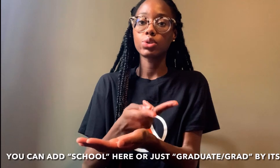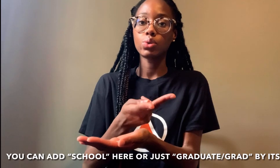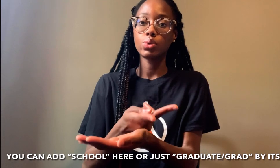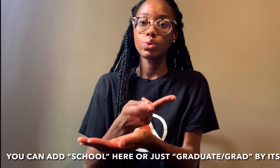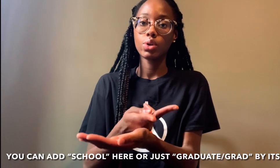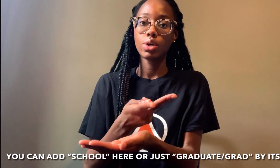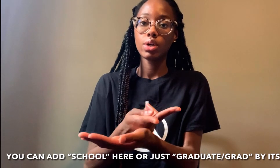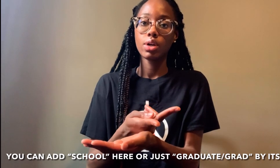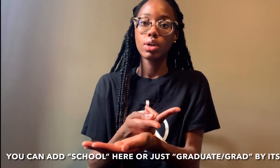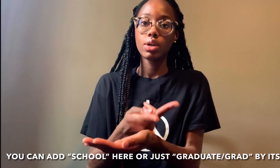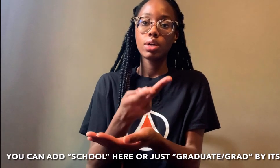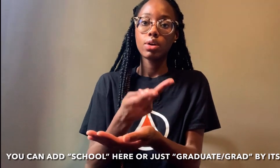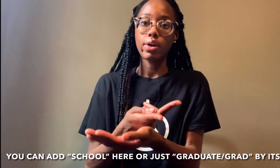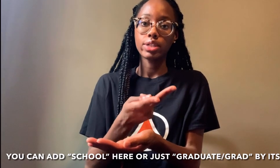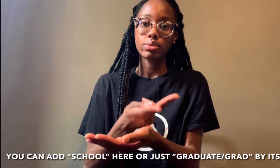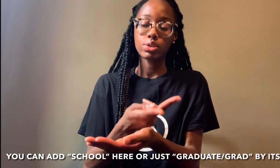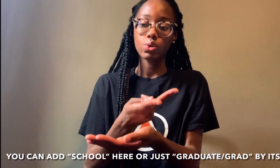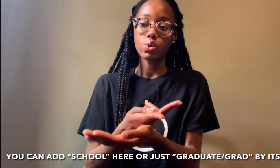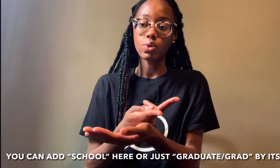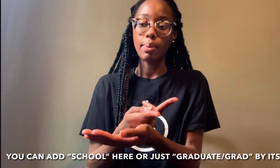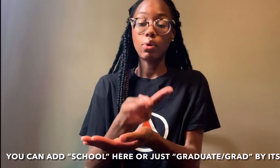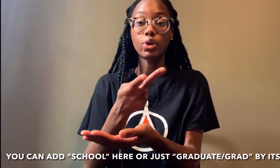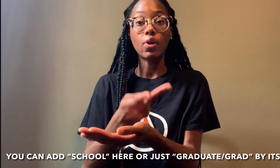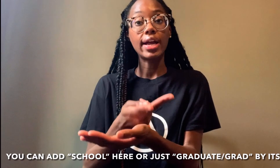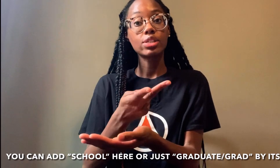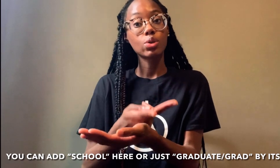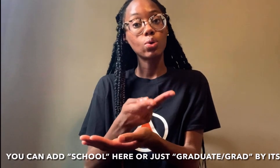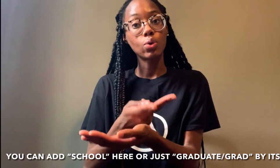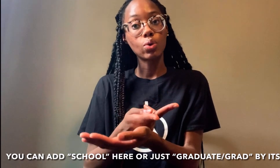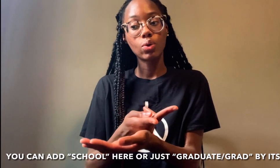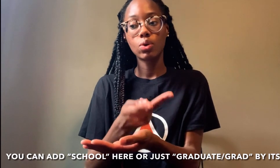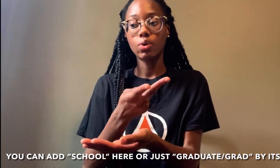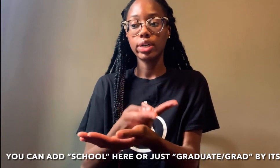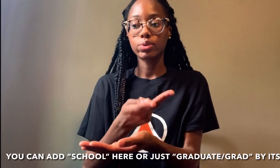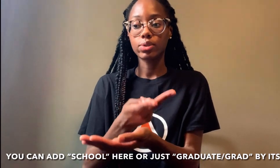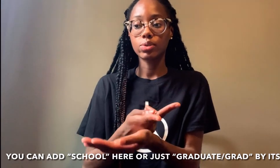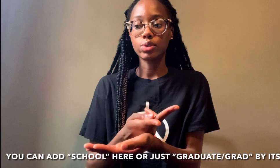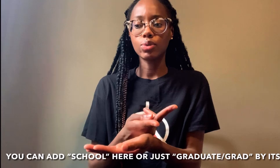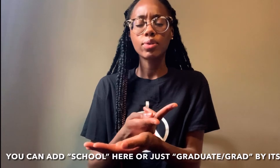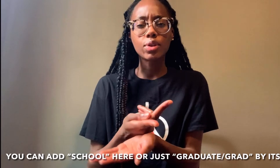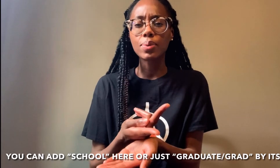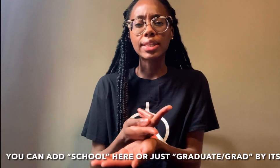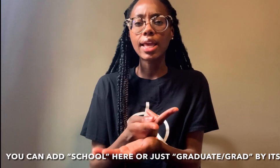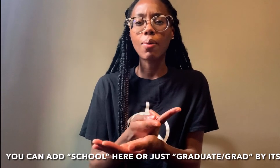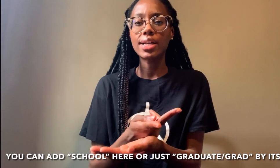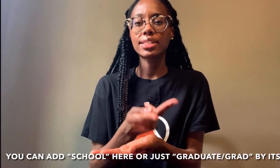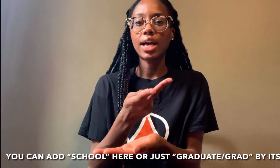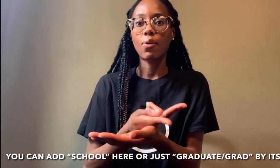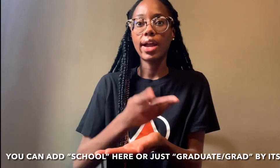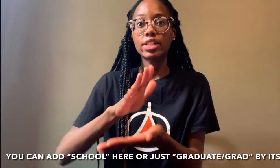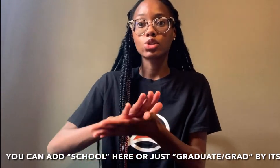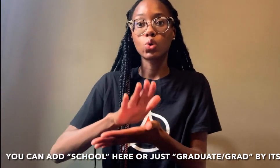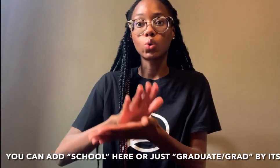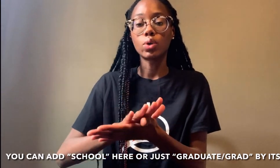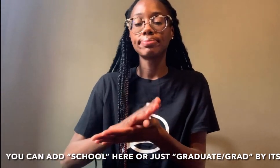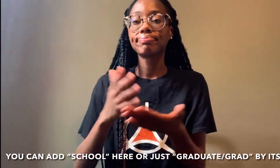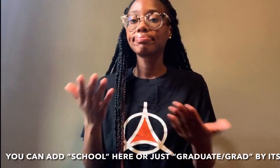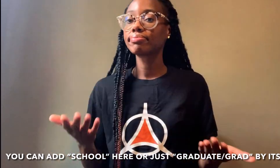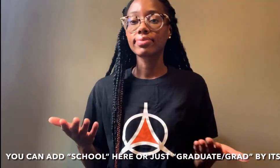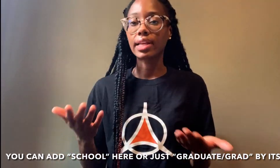school, graduate school. I'm going to grad school, graduate school. You would think, why is it not grad school? It's